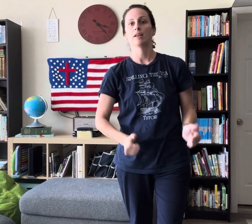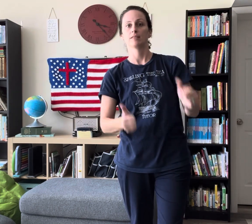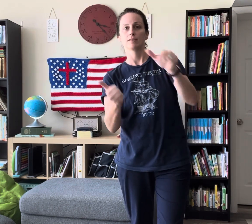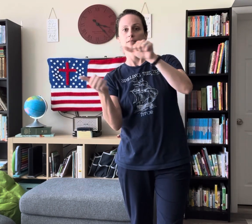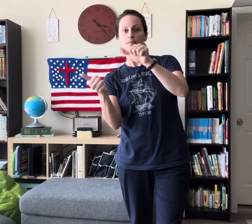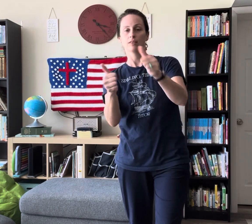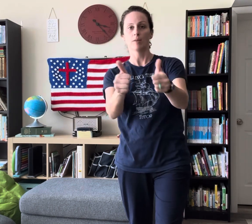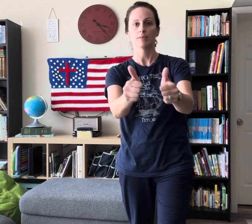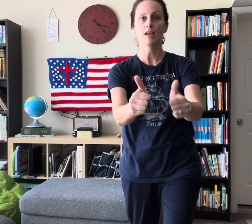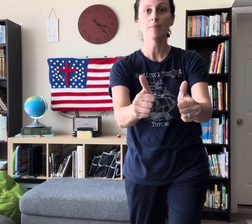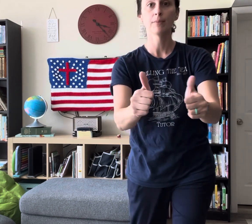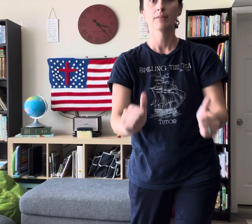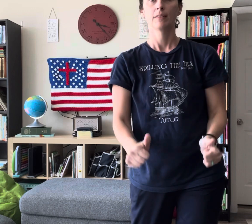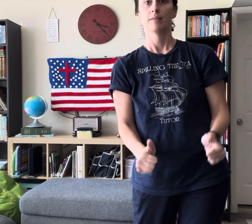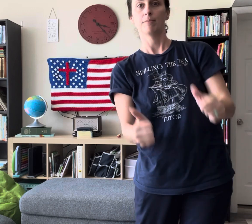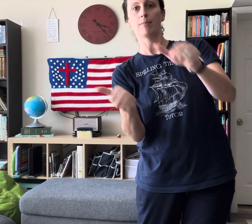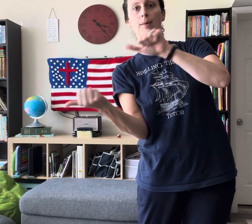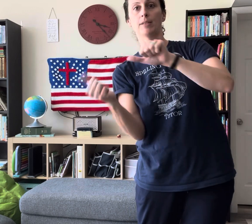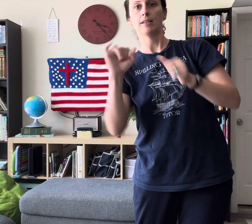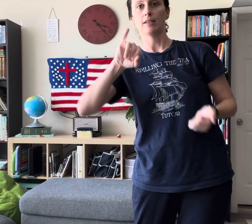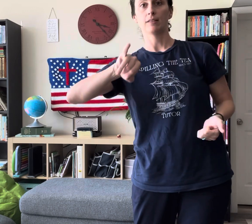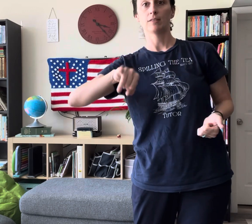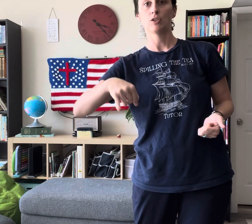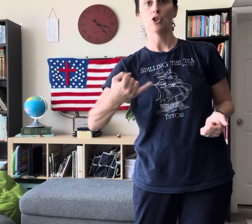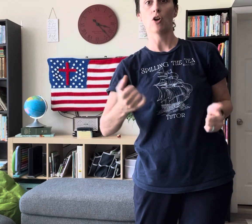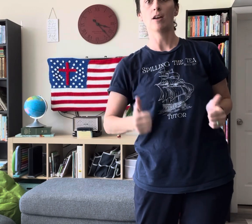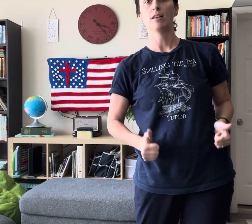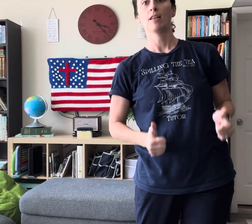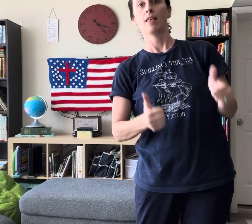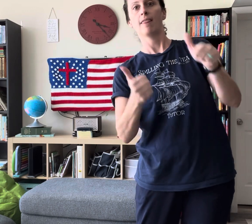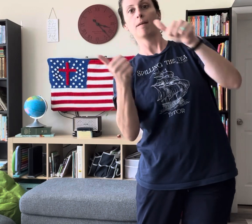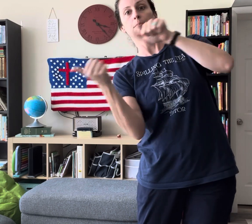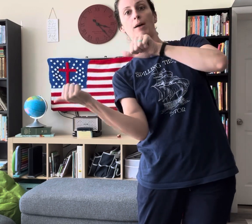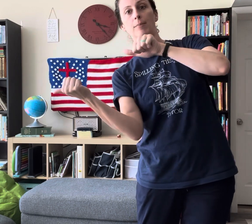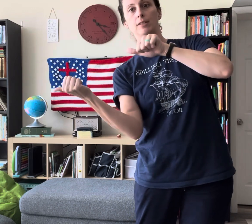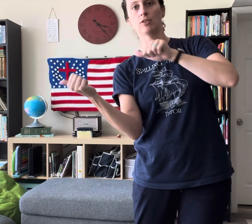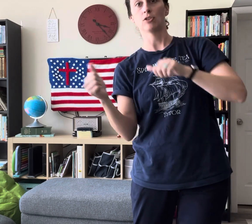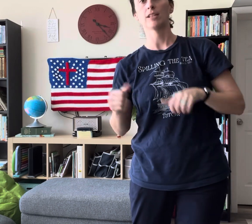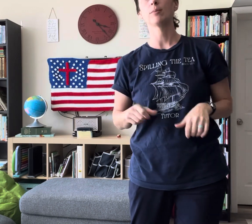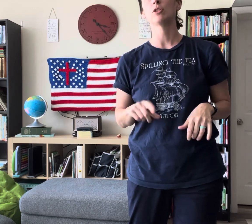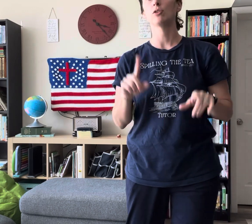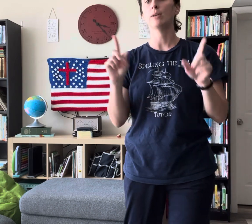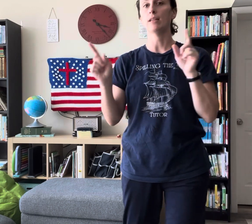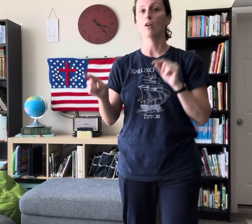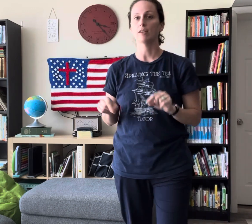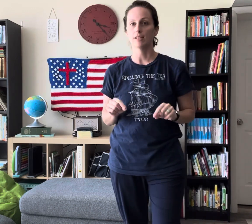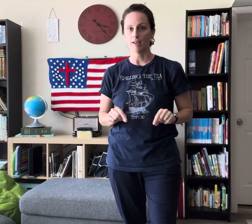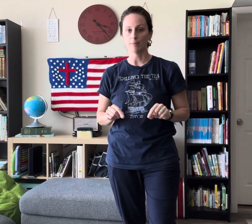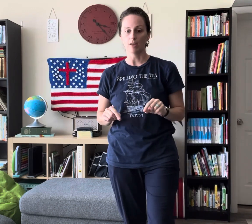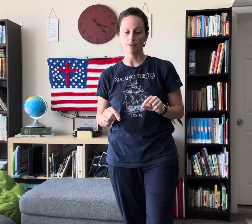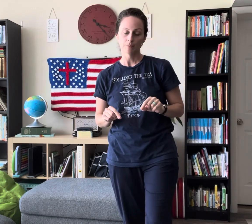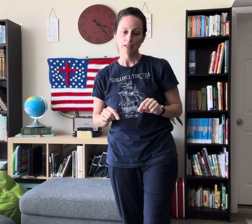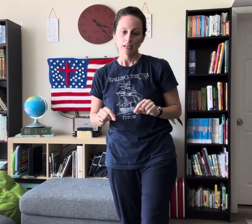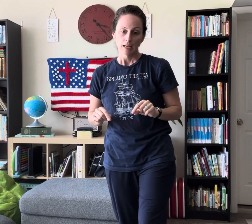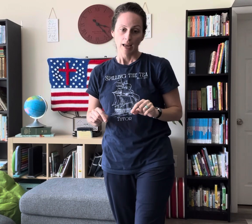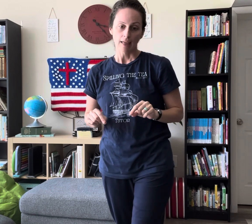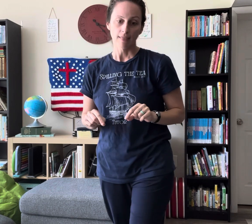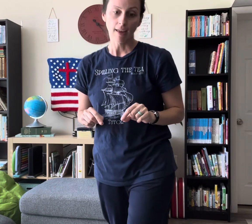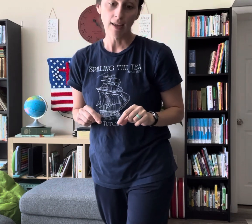baptize. Thumbs up, baptizing. John the Baptist, just like we do in our timeline. And then